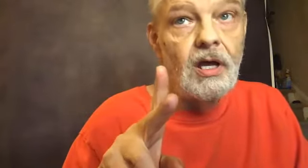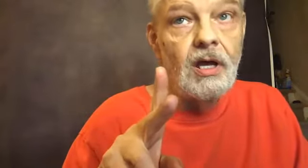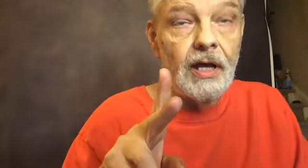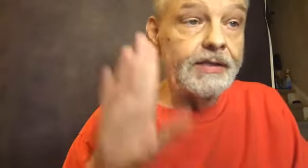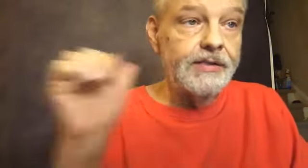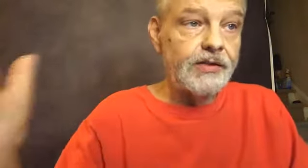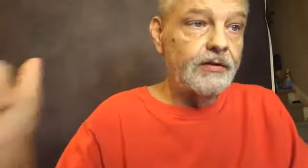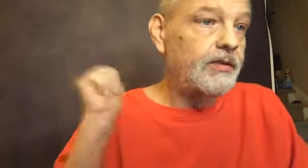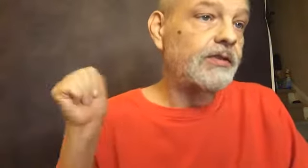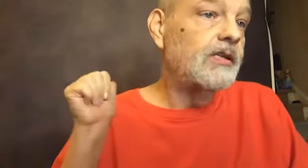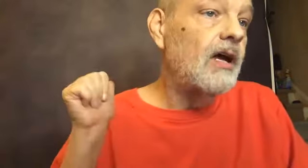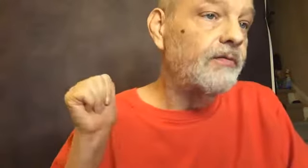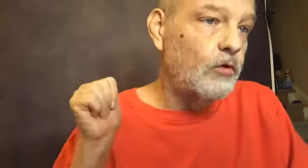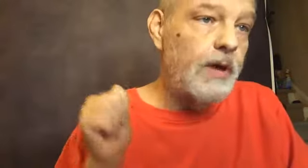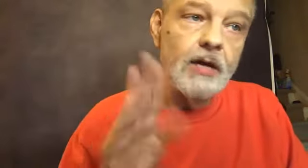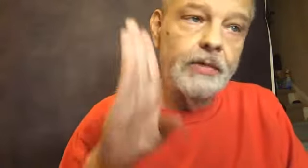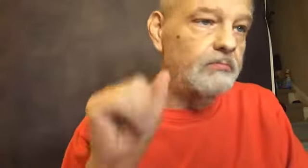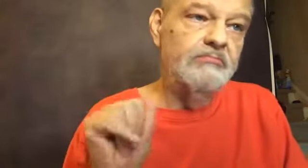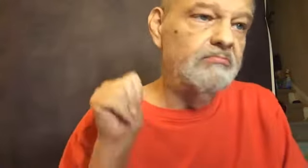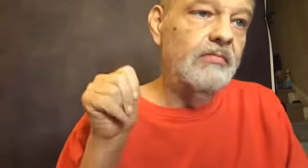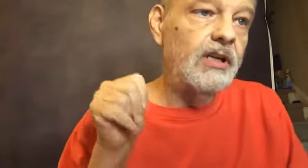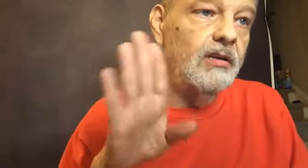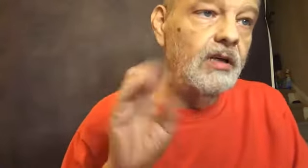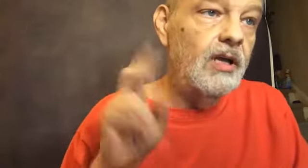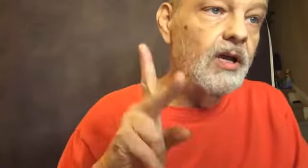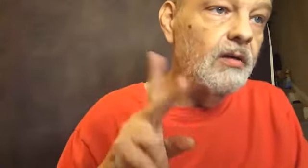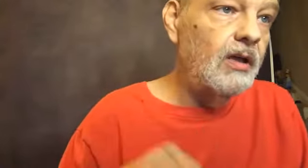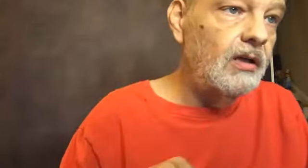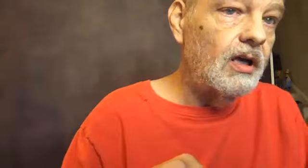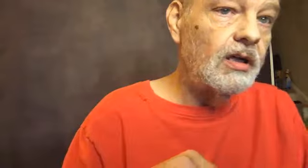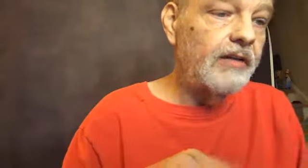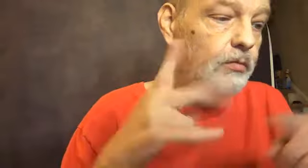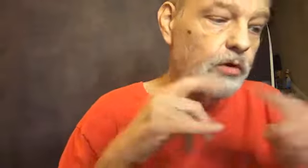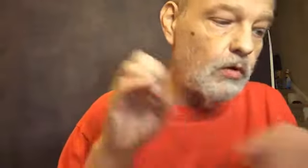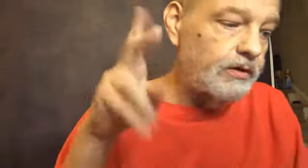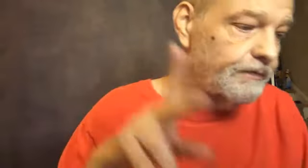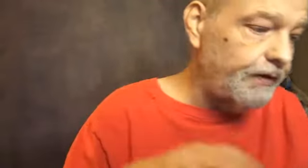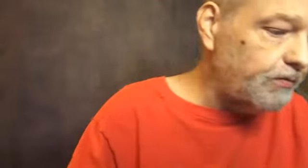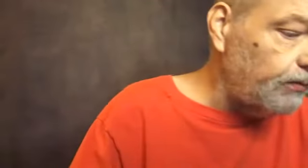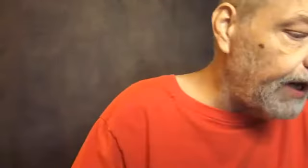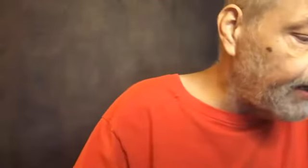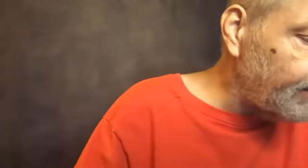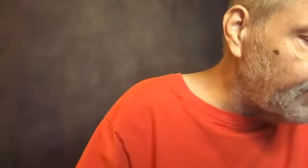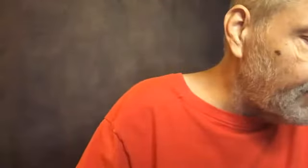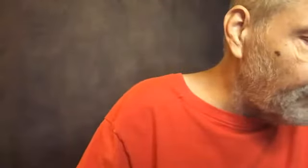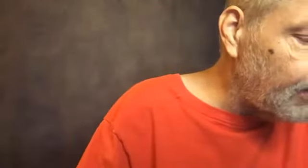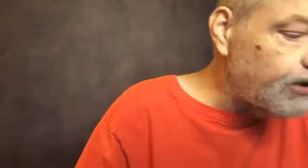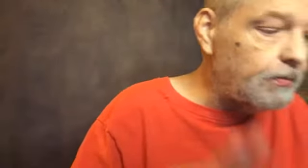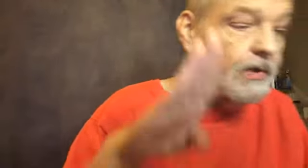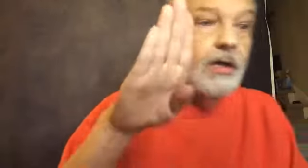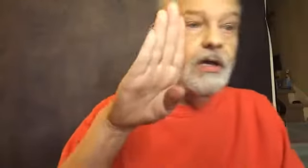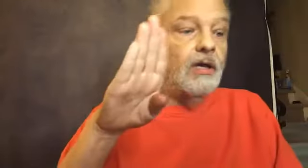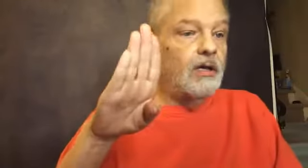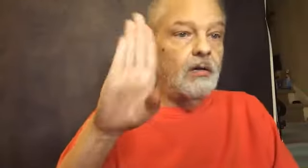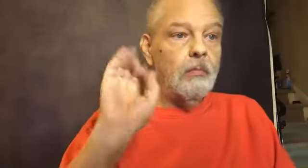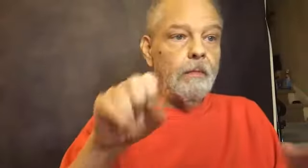I guess there's a sign for back, but deaf people always fingerspell back when it comes up.